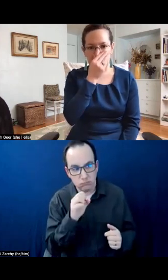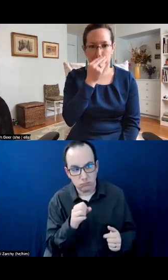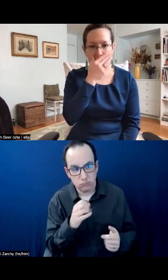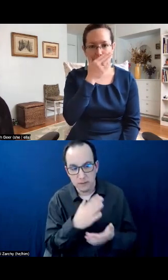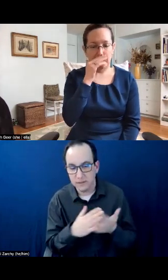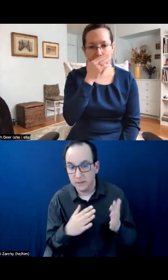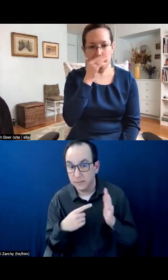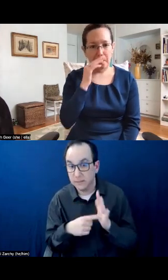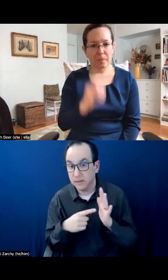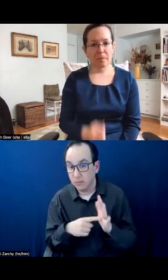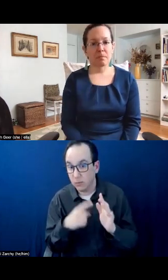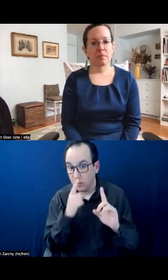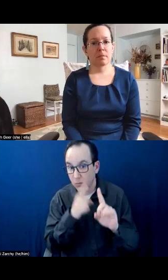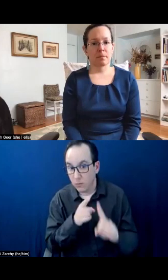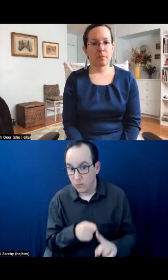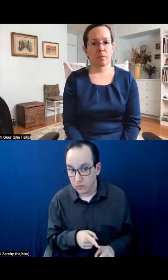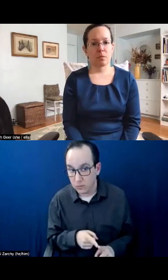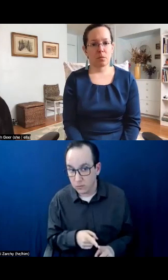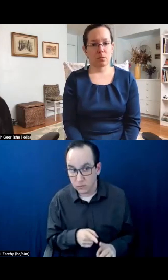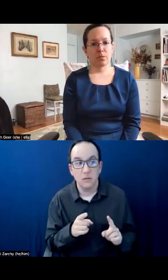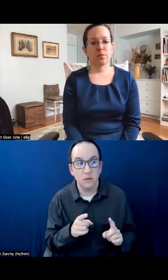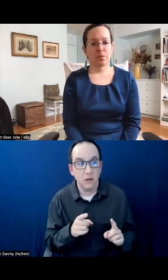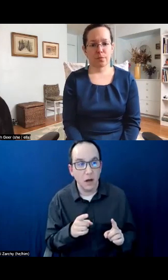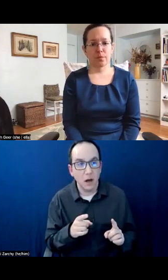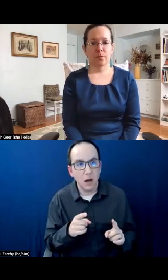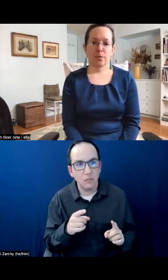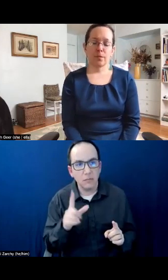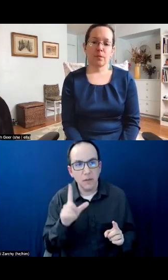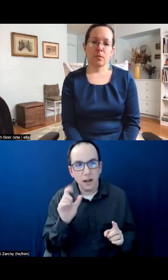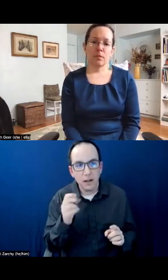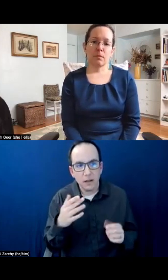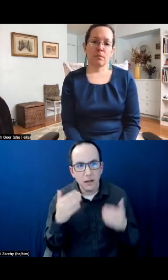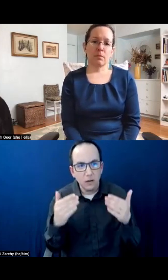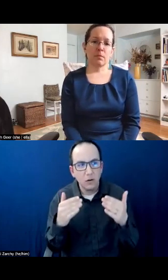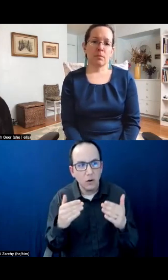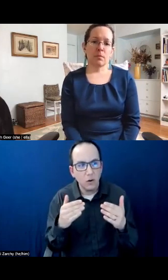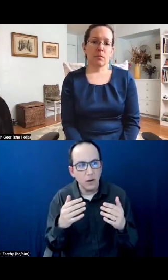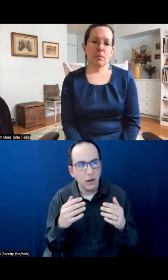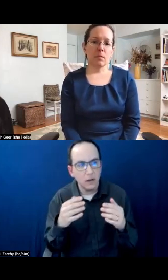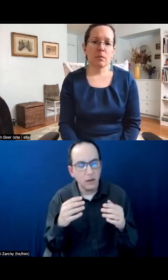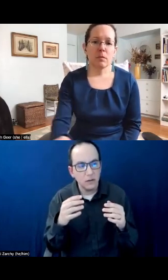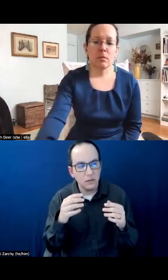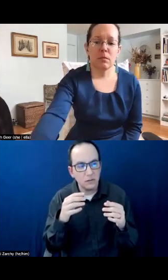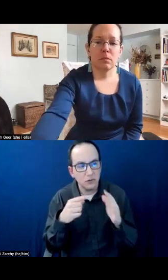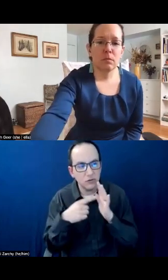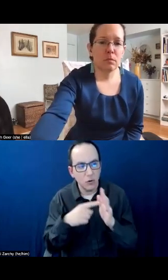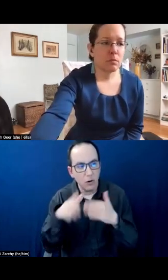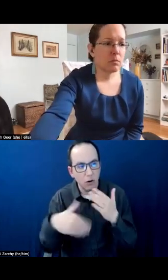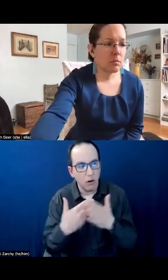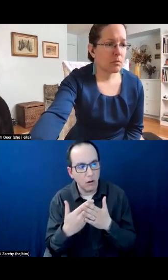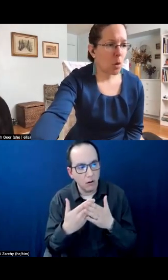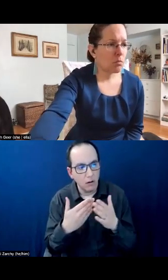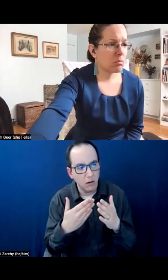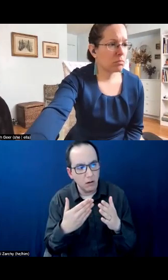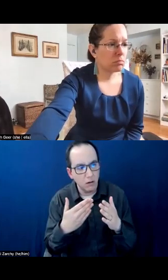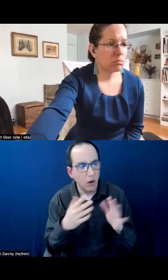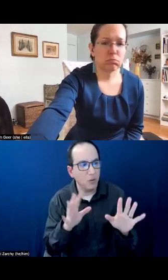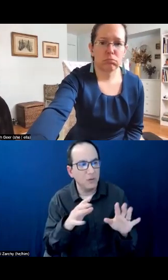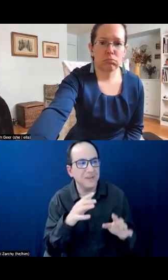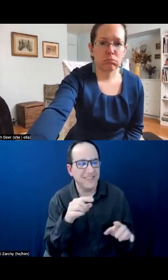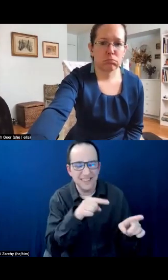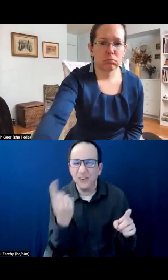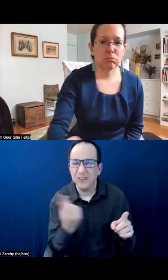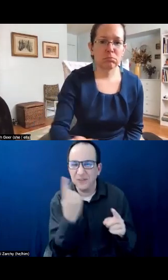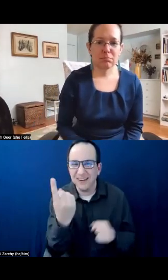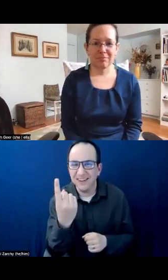each domain, I've come up with some examples and specific goals you could use. Leah, go ahead and